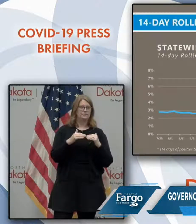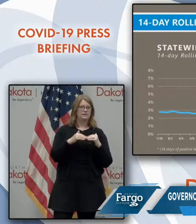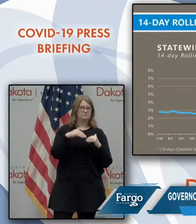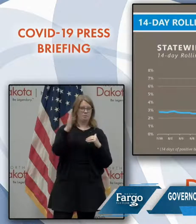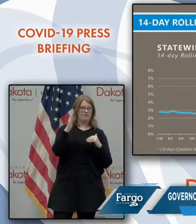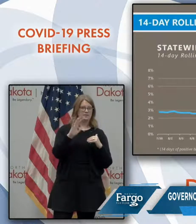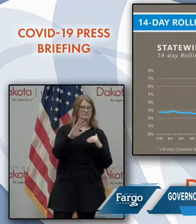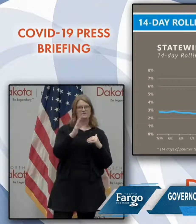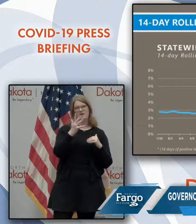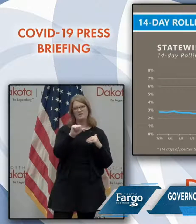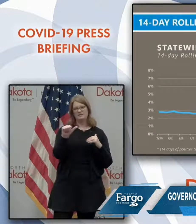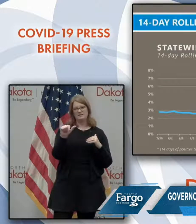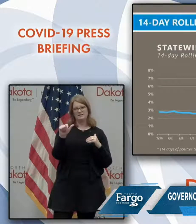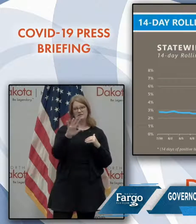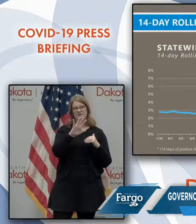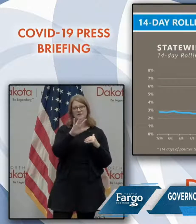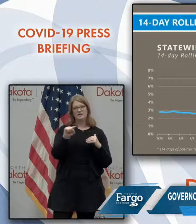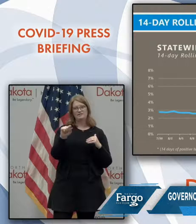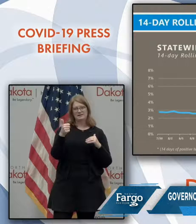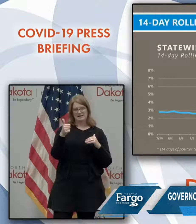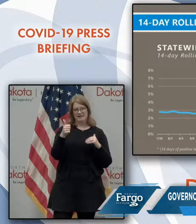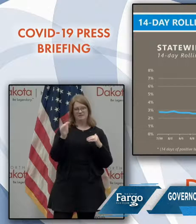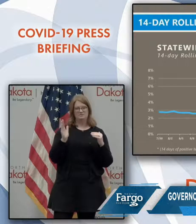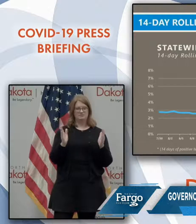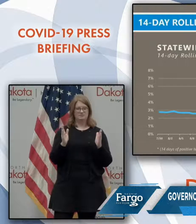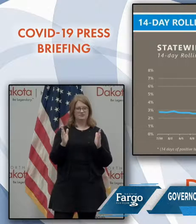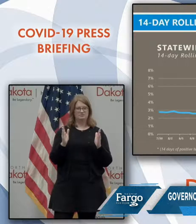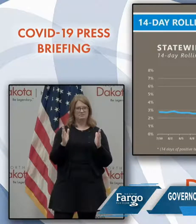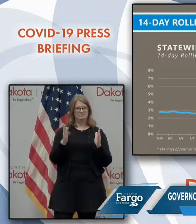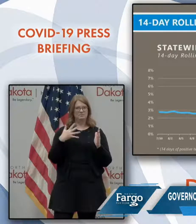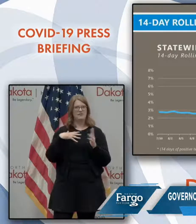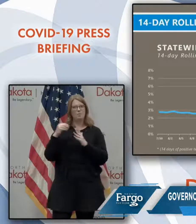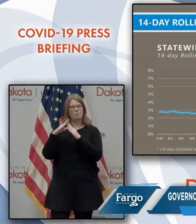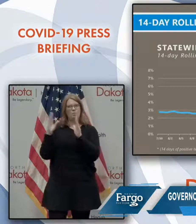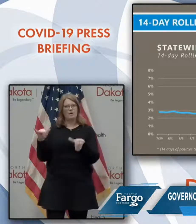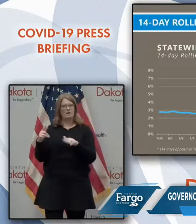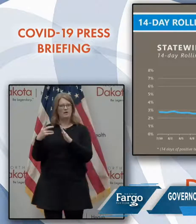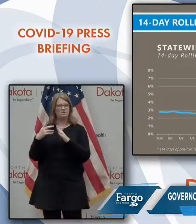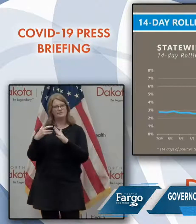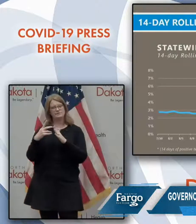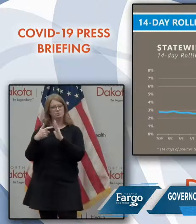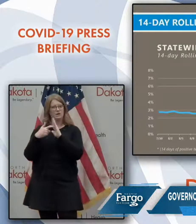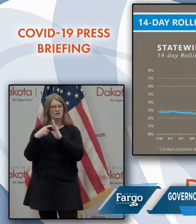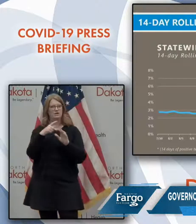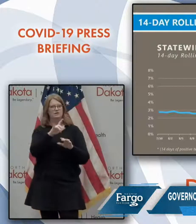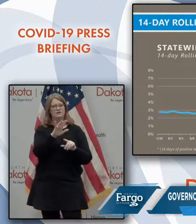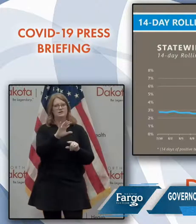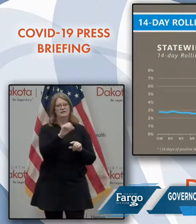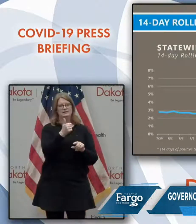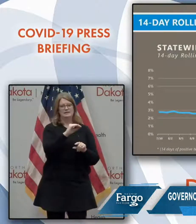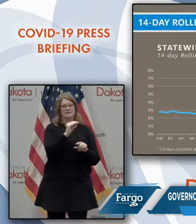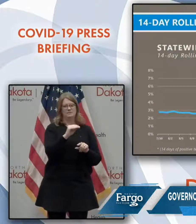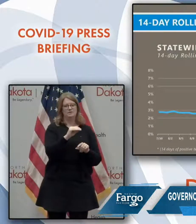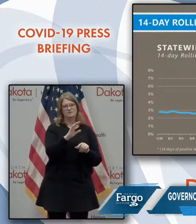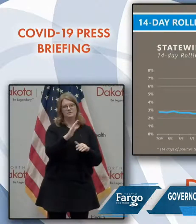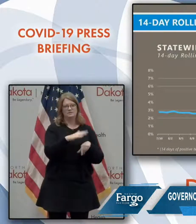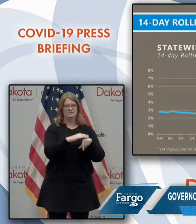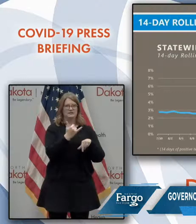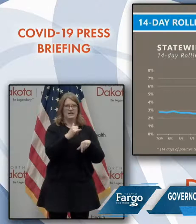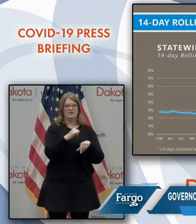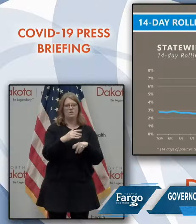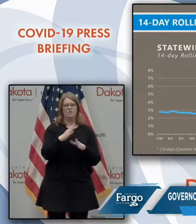5%, 5 to 10 by the White House, considered the yellow zone from a positivity. Above 10% is a red zone or a warning